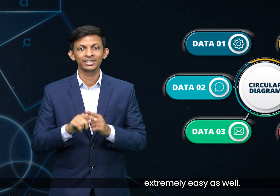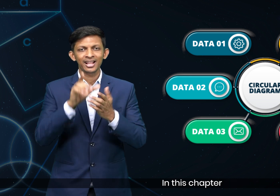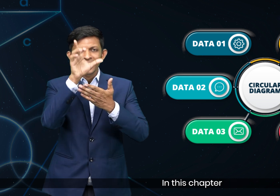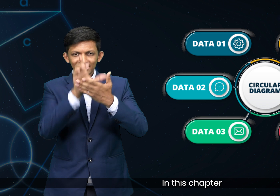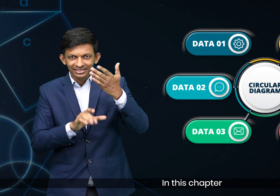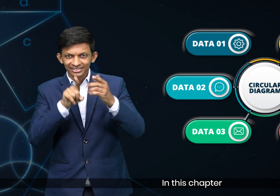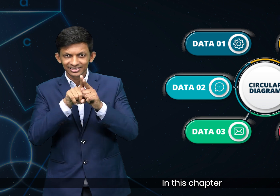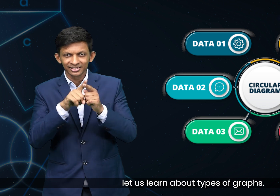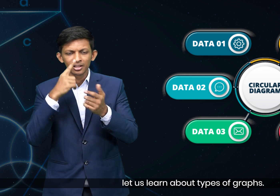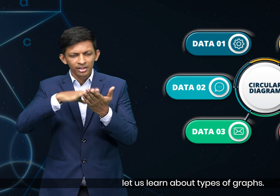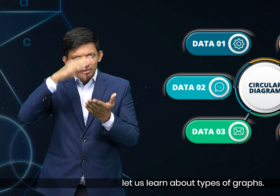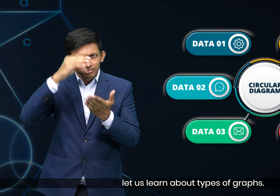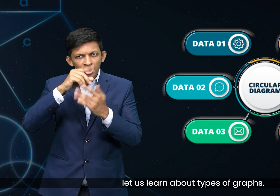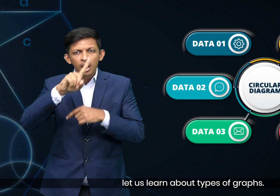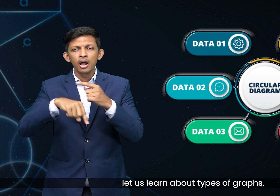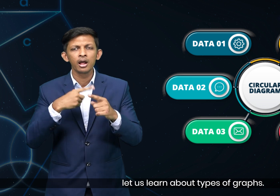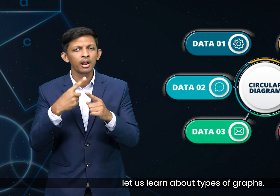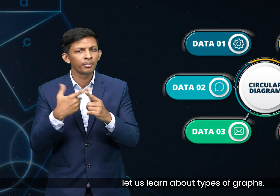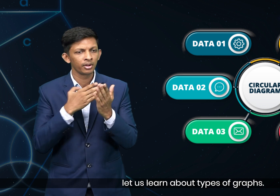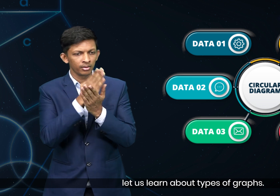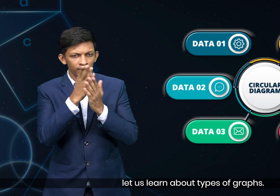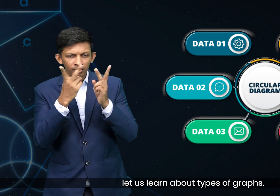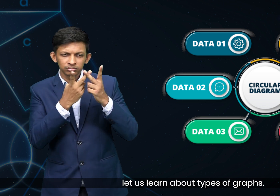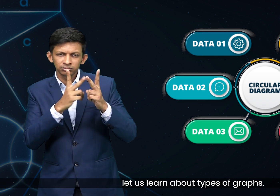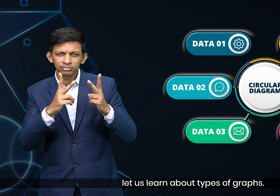In this chapter, let us learn about types of graphs.